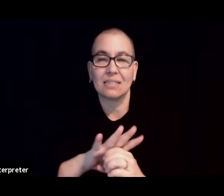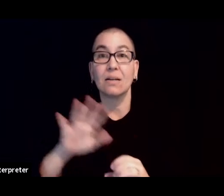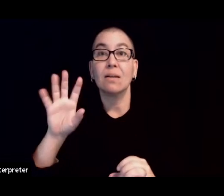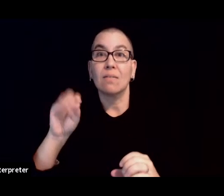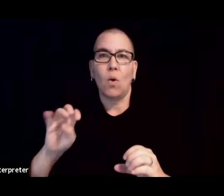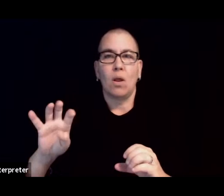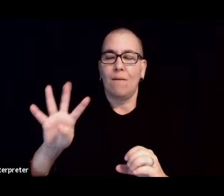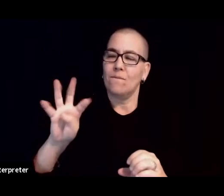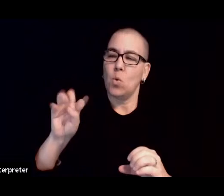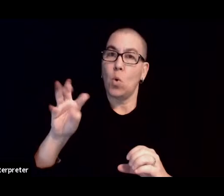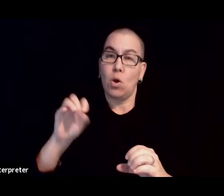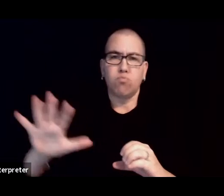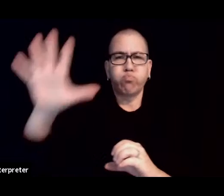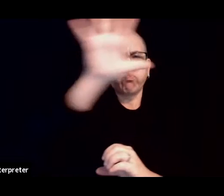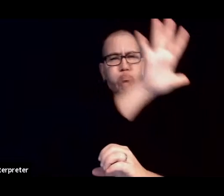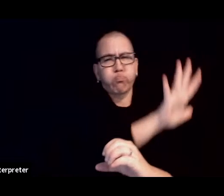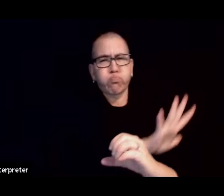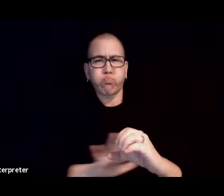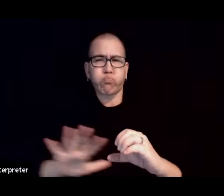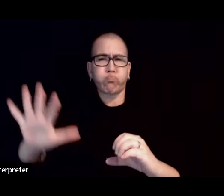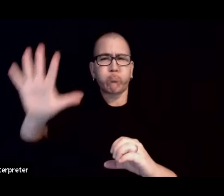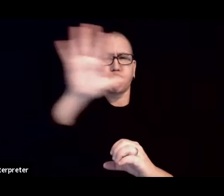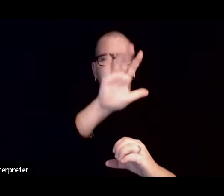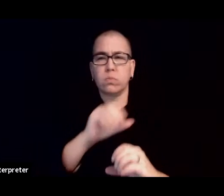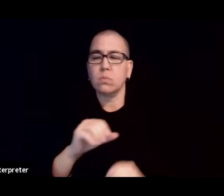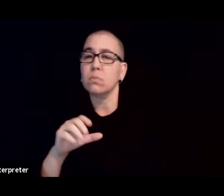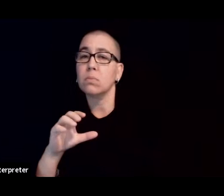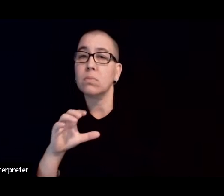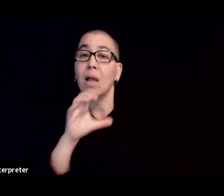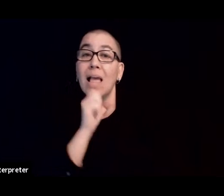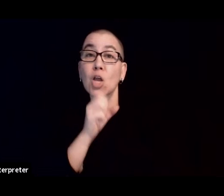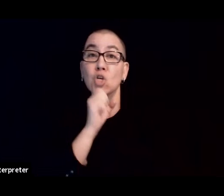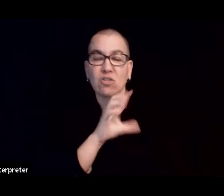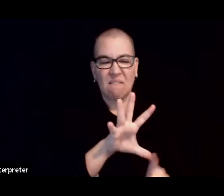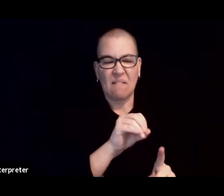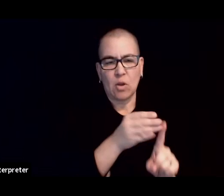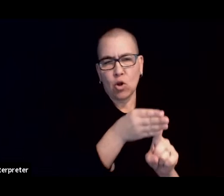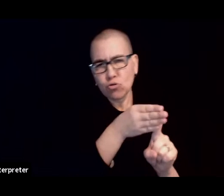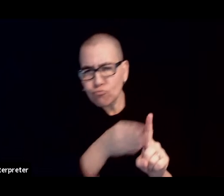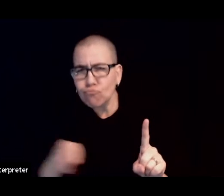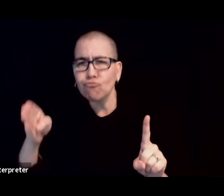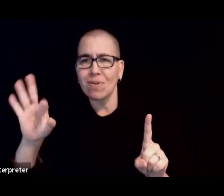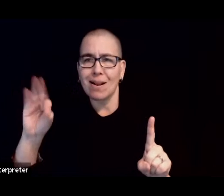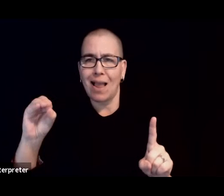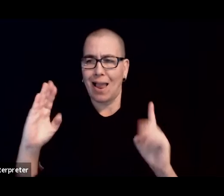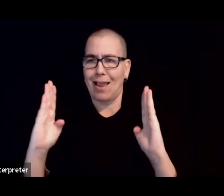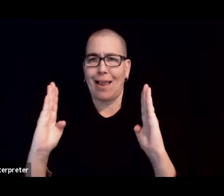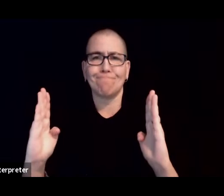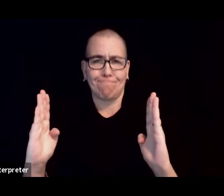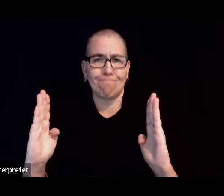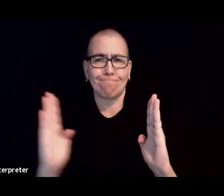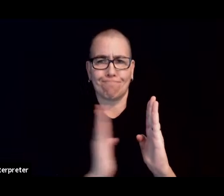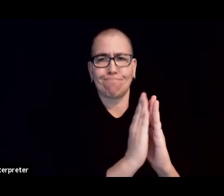90s. 36 of the deaths reported yesterday occurred in residents of long-term care facilities.